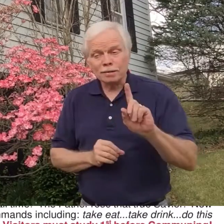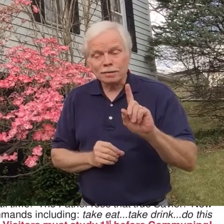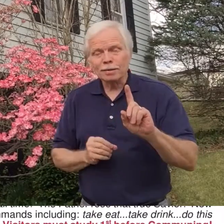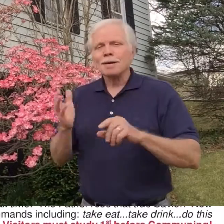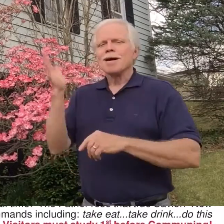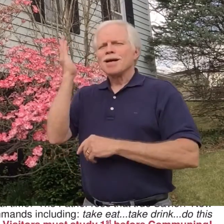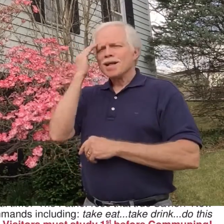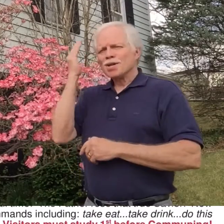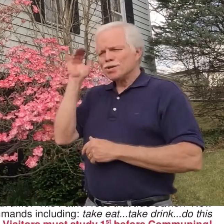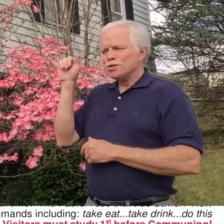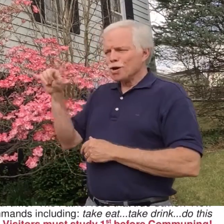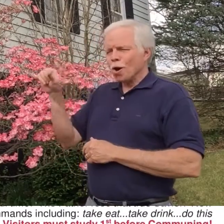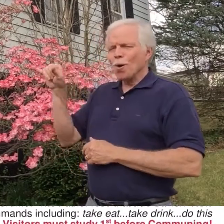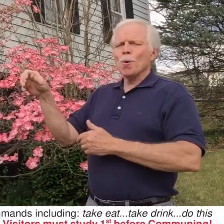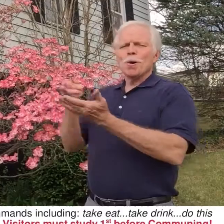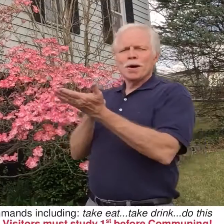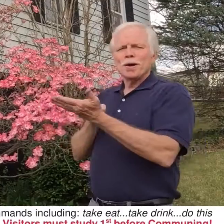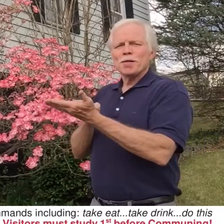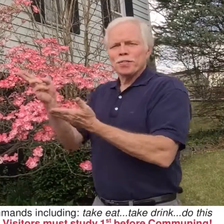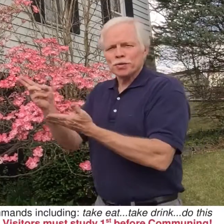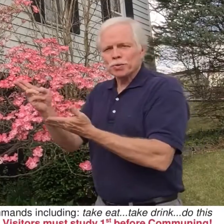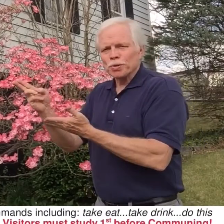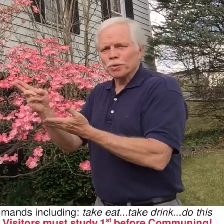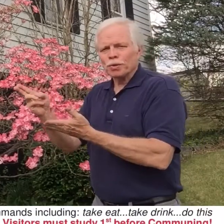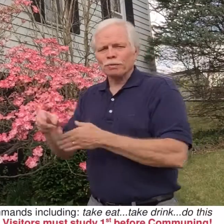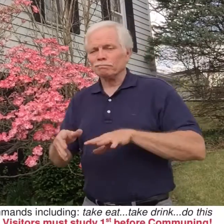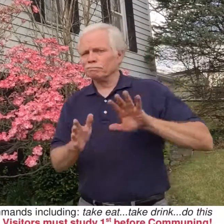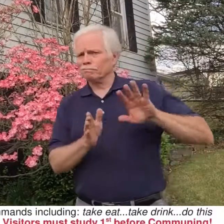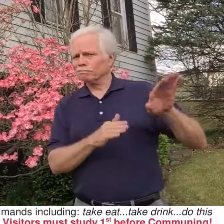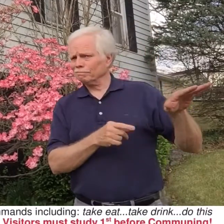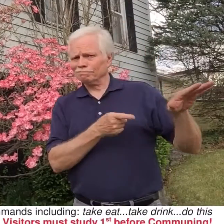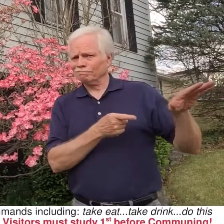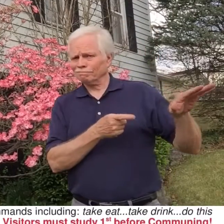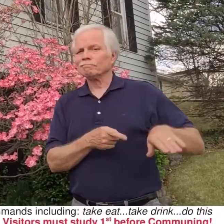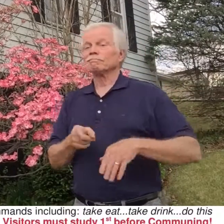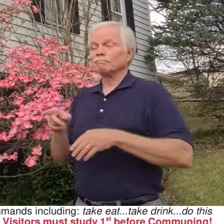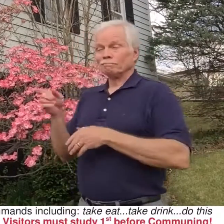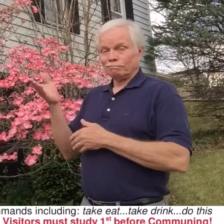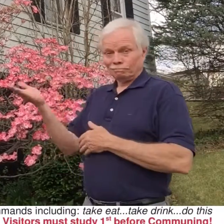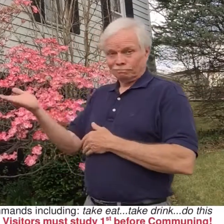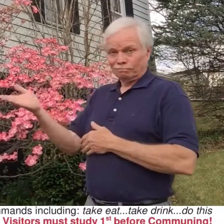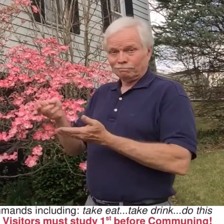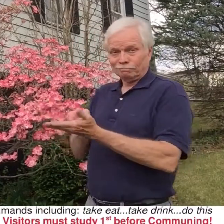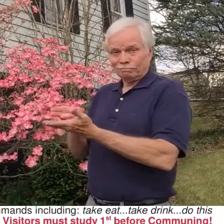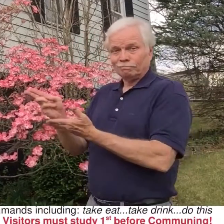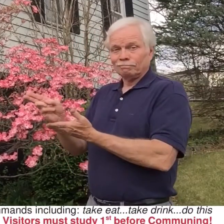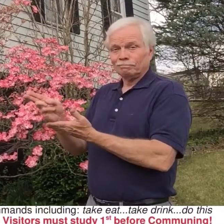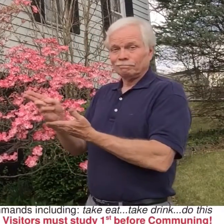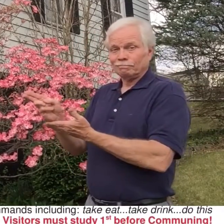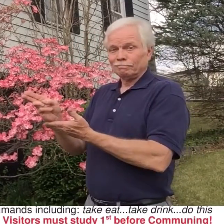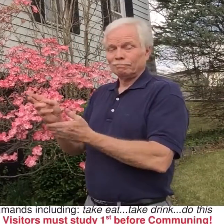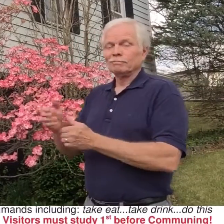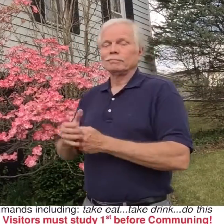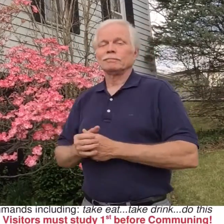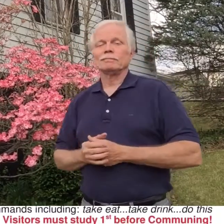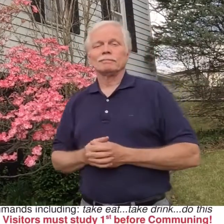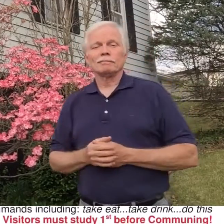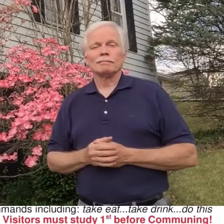know the truth. refer personally as a See Nick. The you want somebody who's called aậuropra, Thank